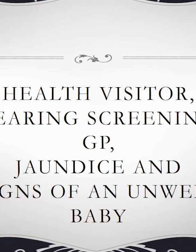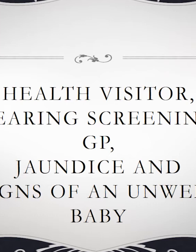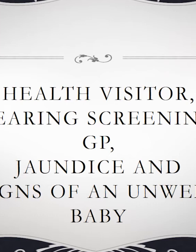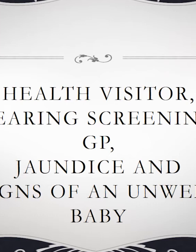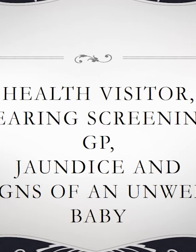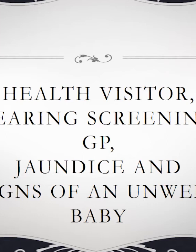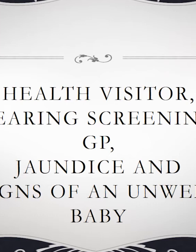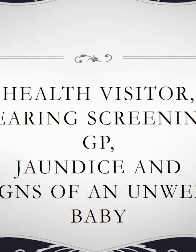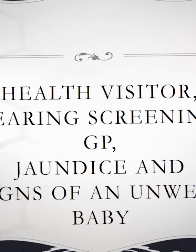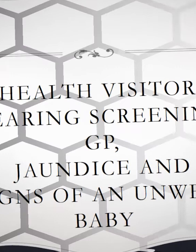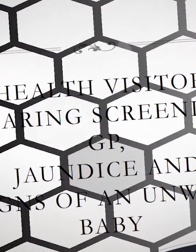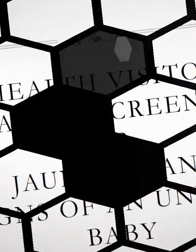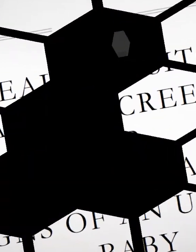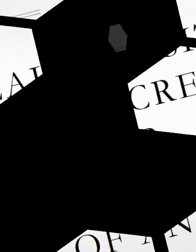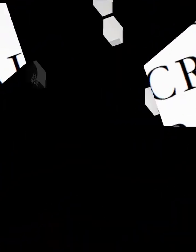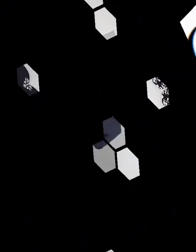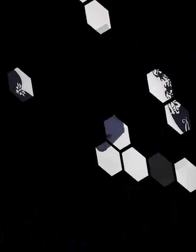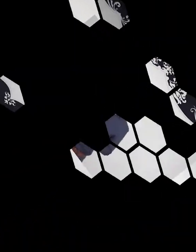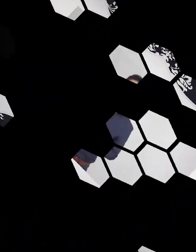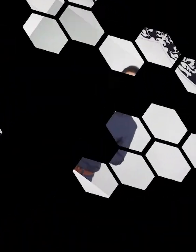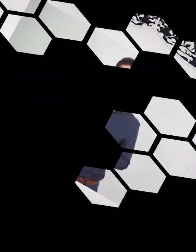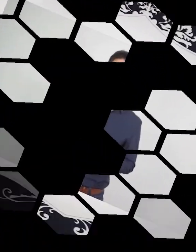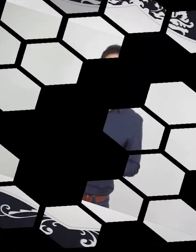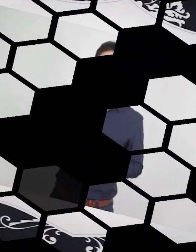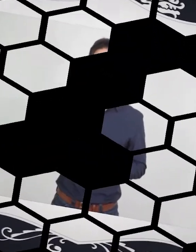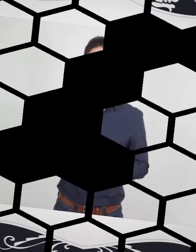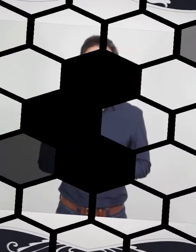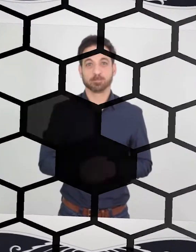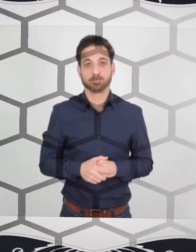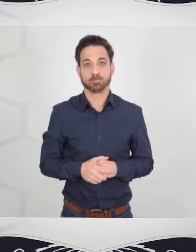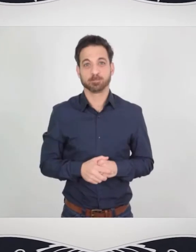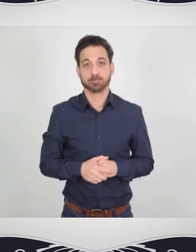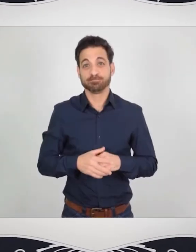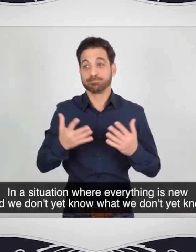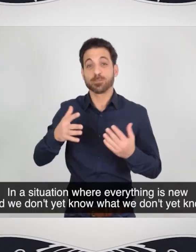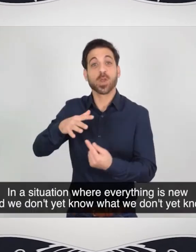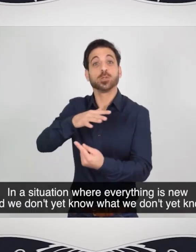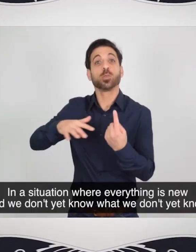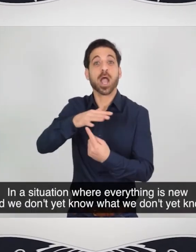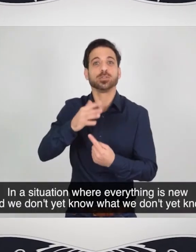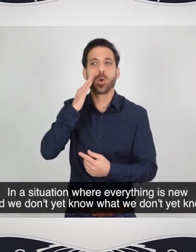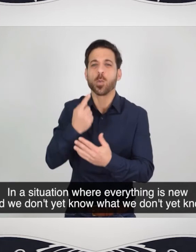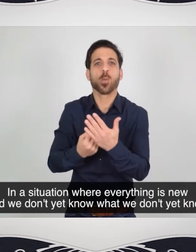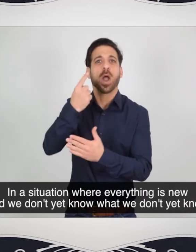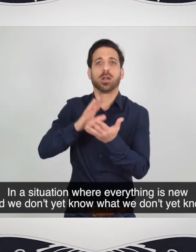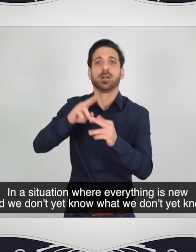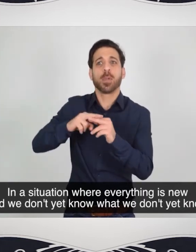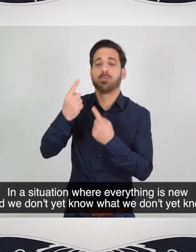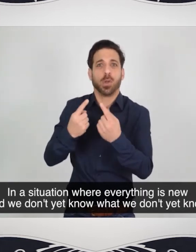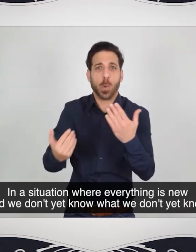or write English. So if we can just play the film. This film was made by a deaf filmmaker in London, and